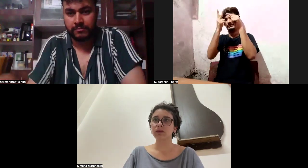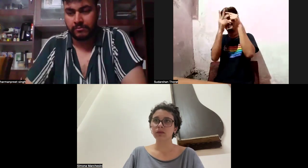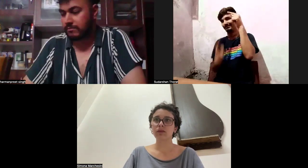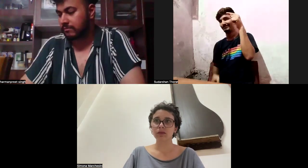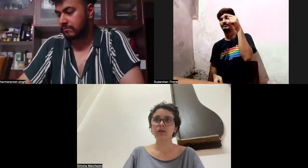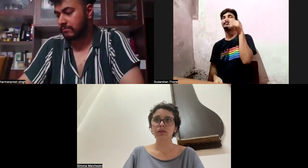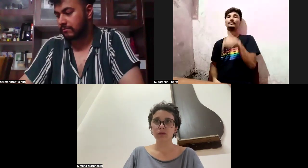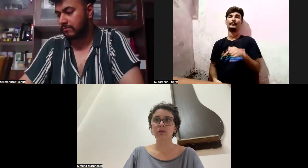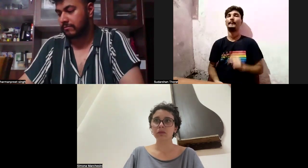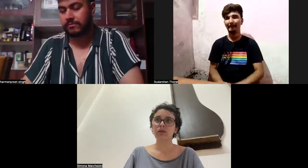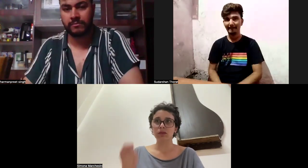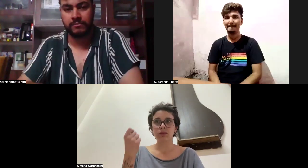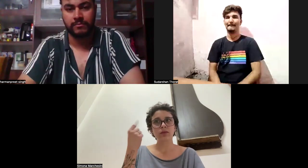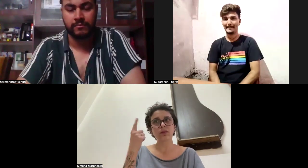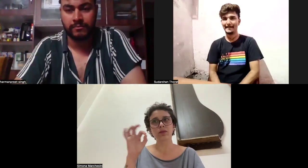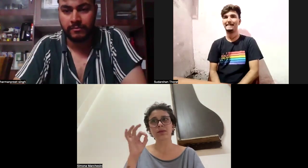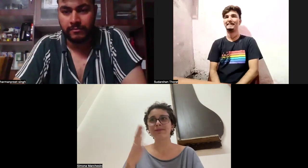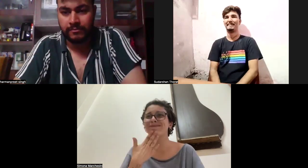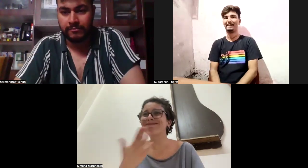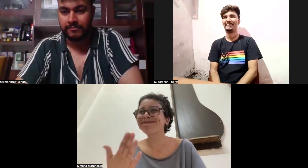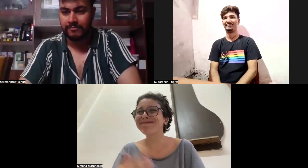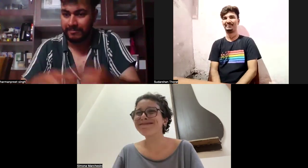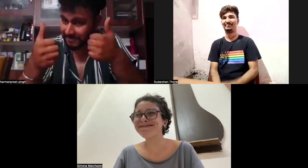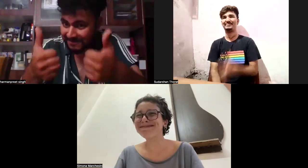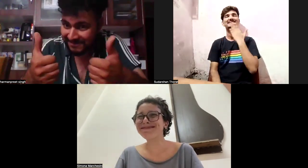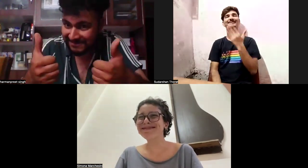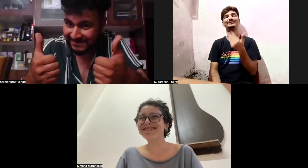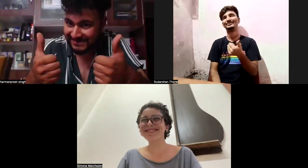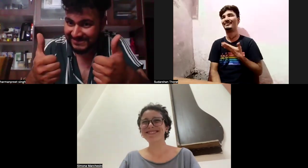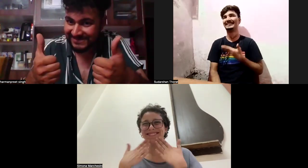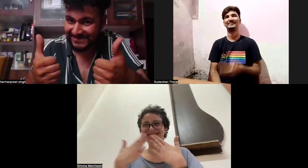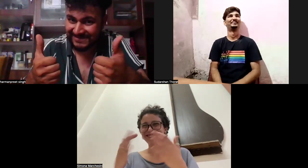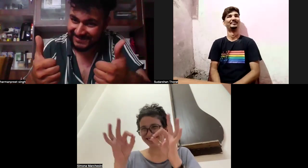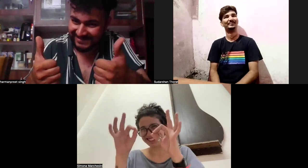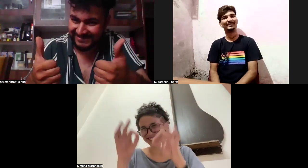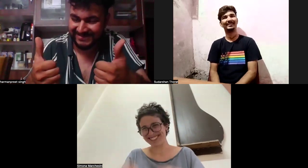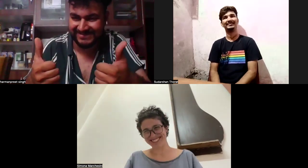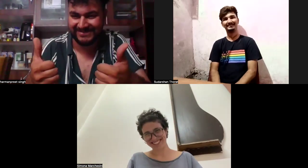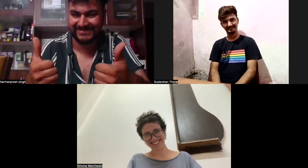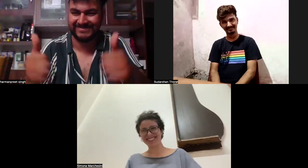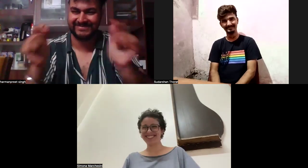gender identities. But again, they all come together in the